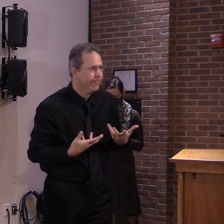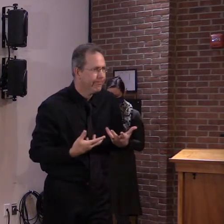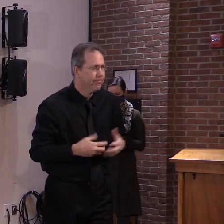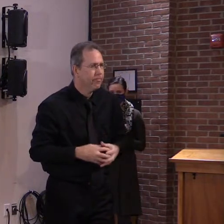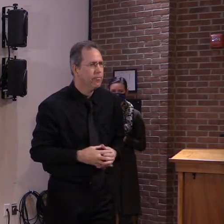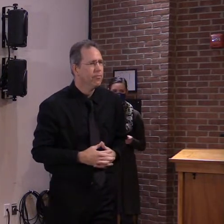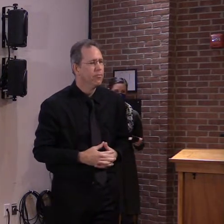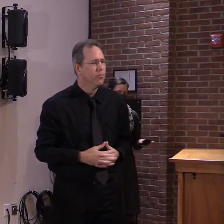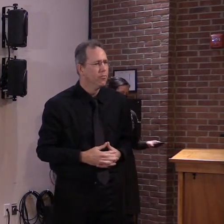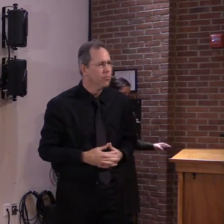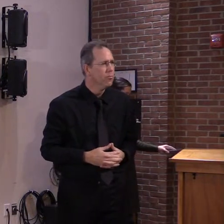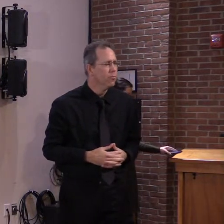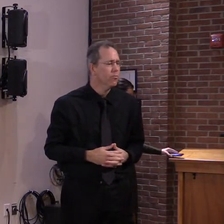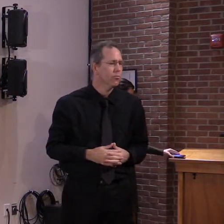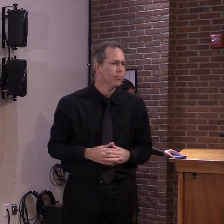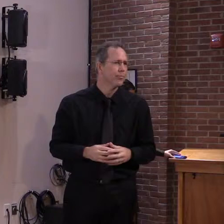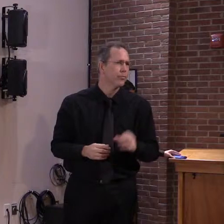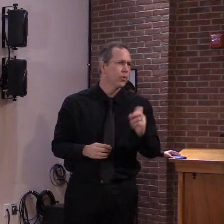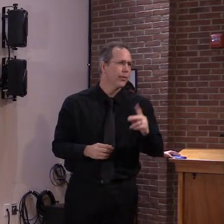Aaron, BT Digger. Come on.